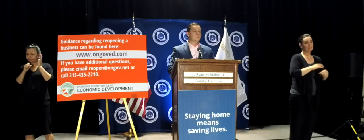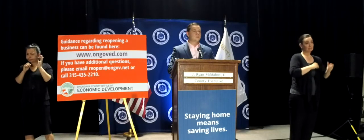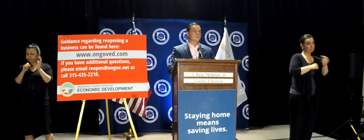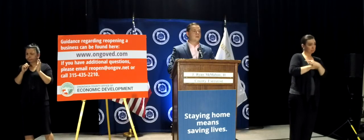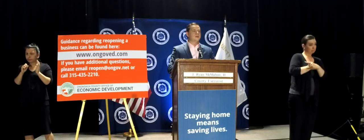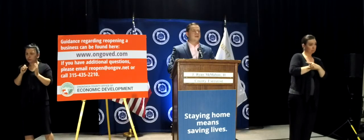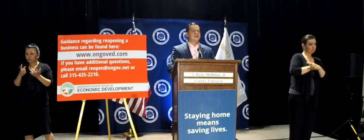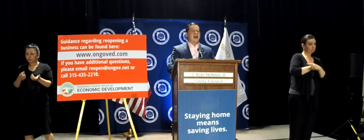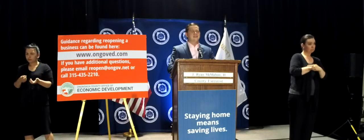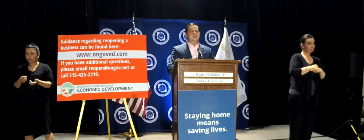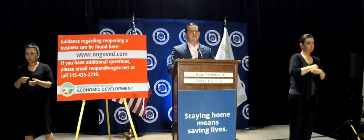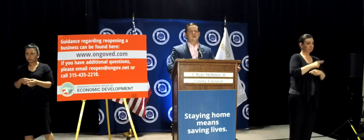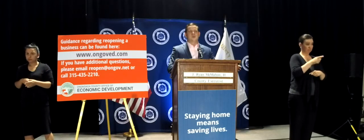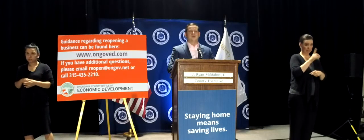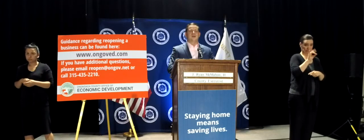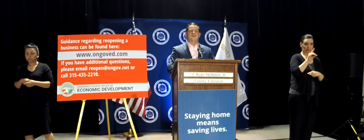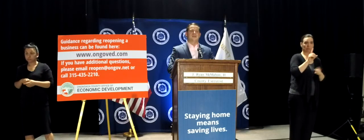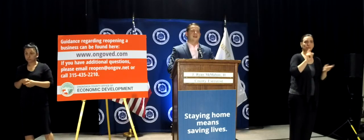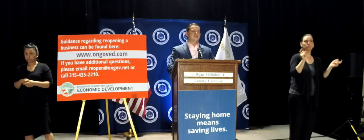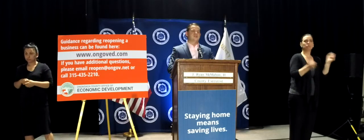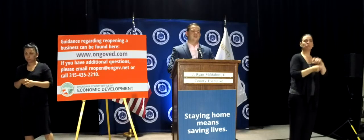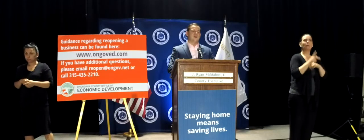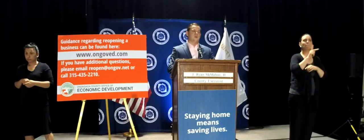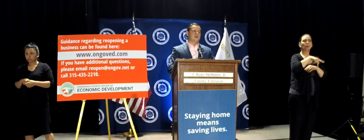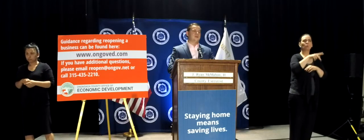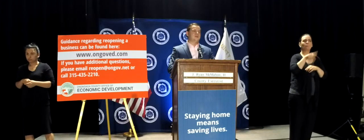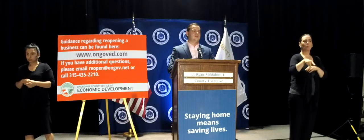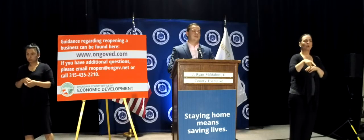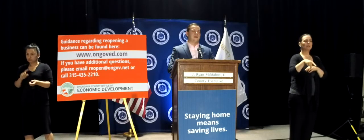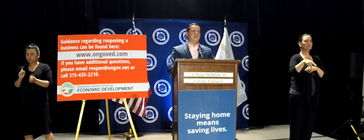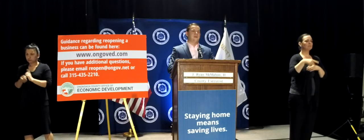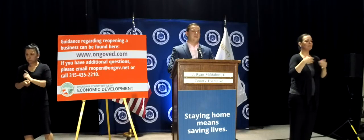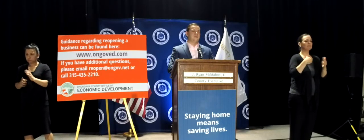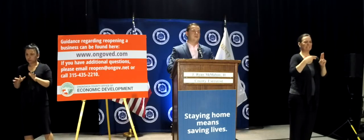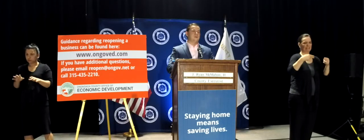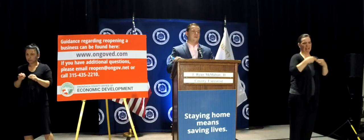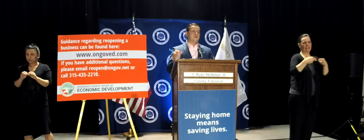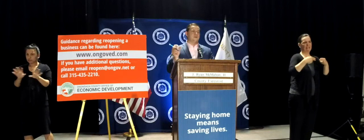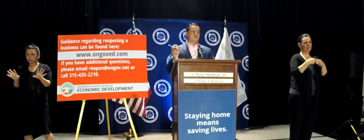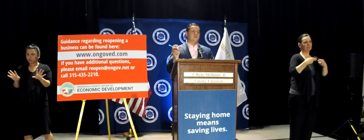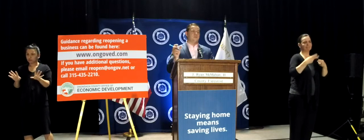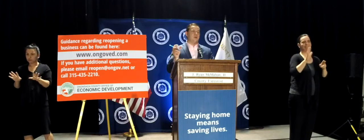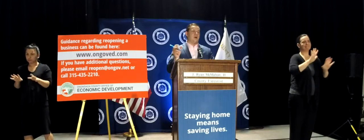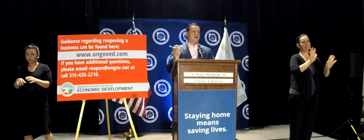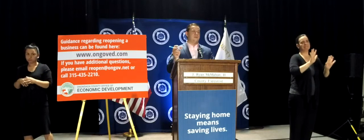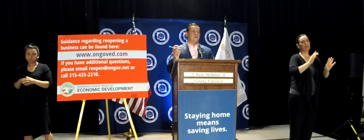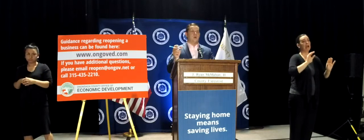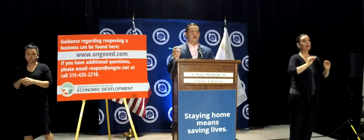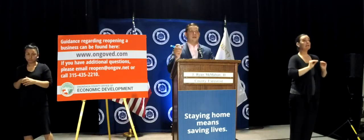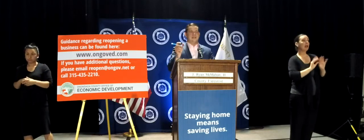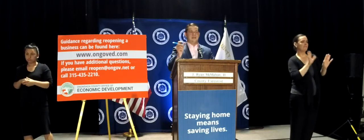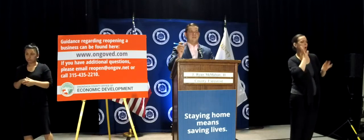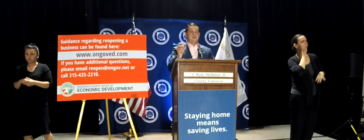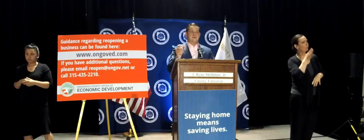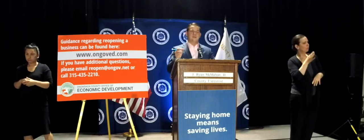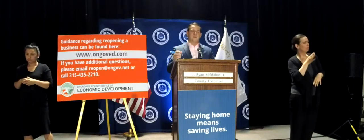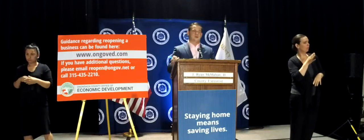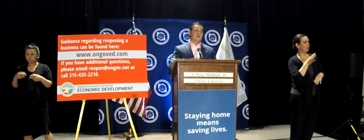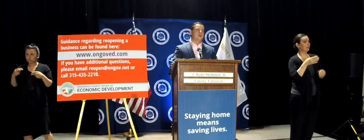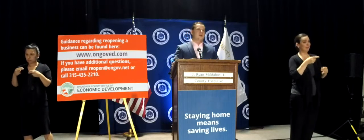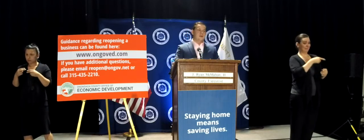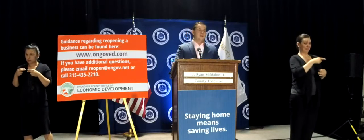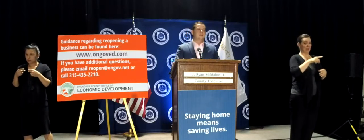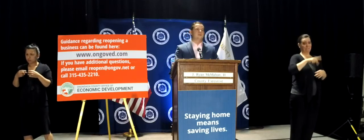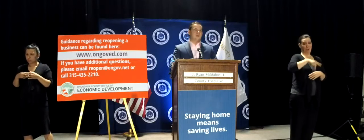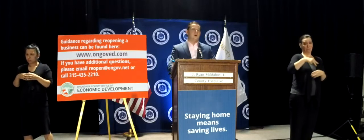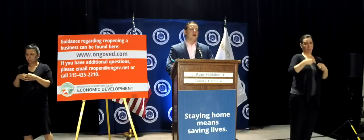today. Do you have any explanation? I think those were for that? clarifications, though. I'm going to give those are broad themes. I think those